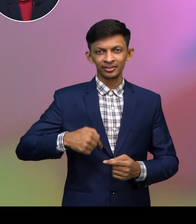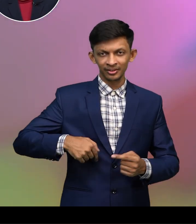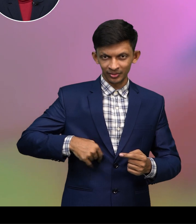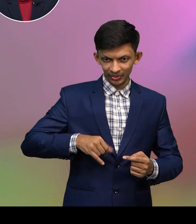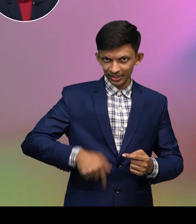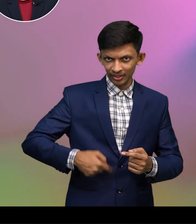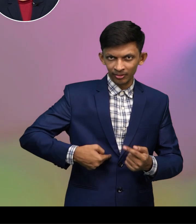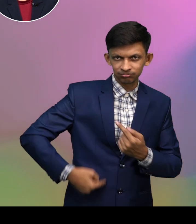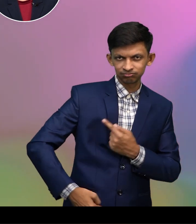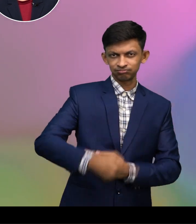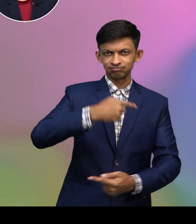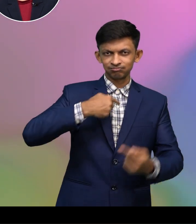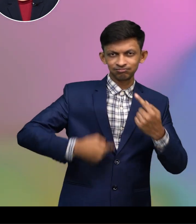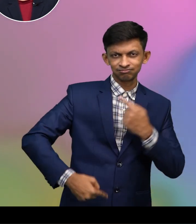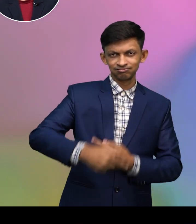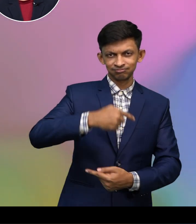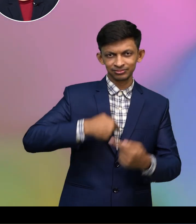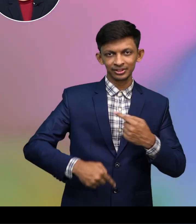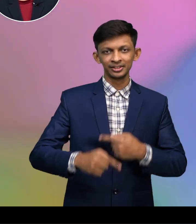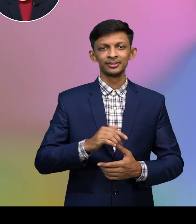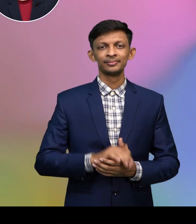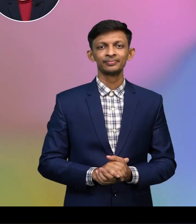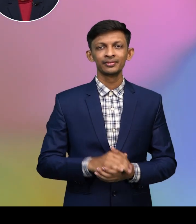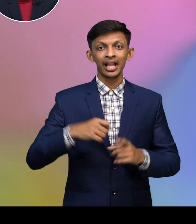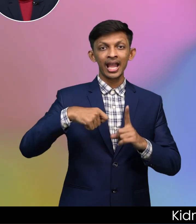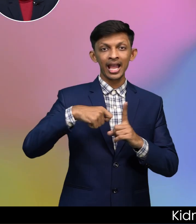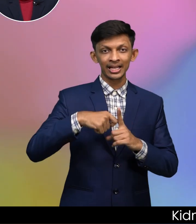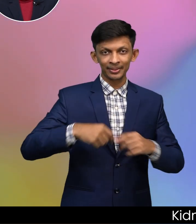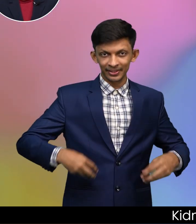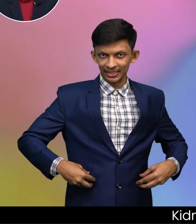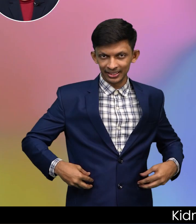of class 10th Biology.